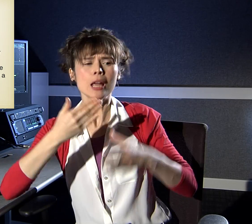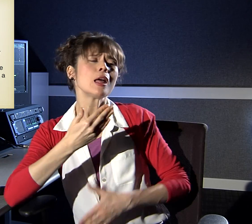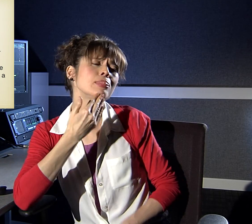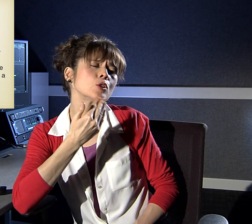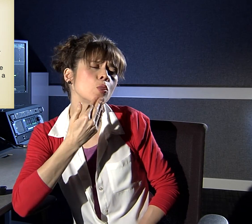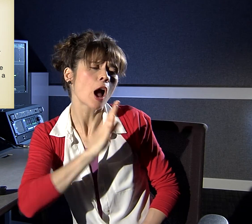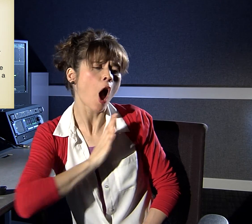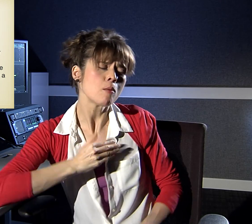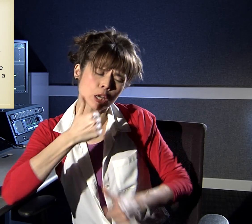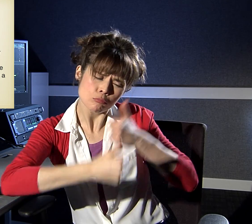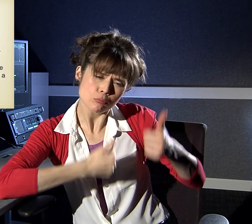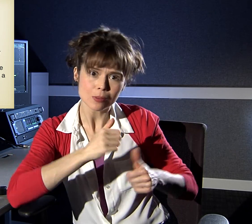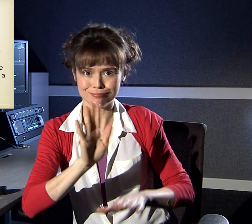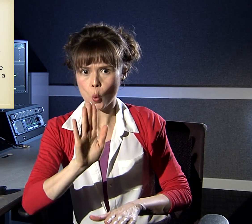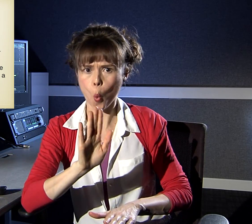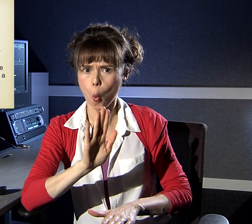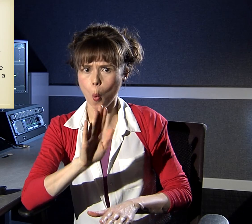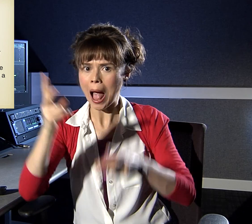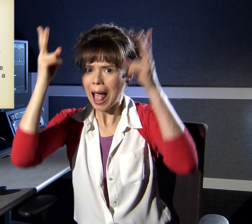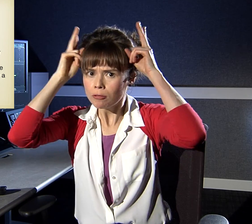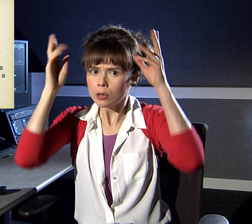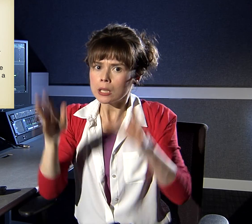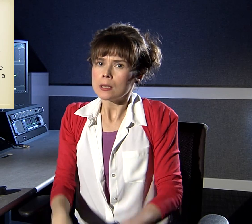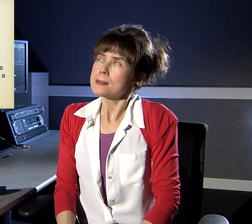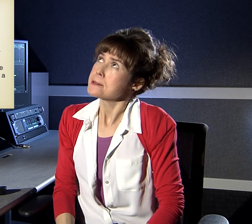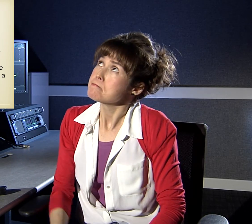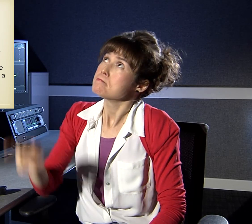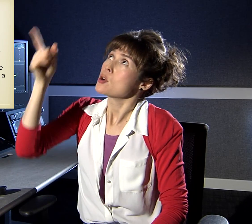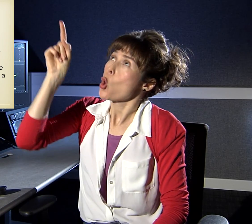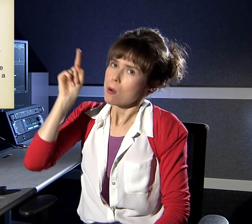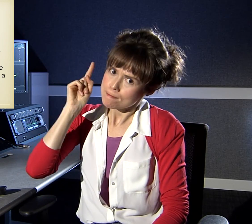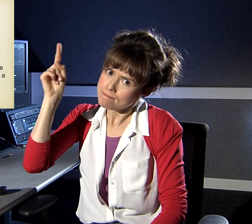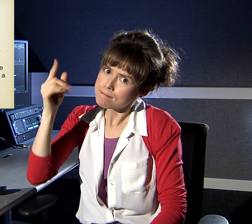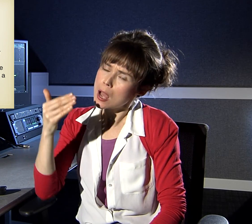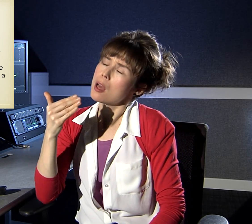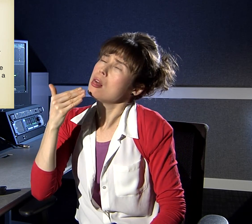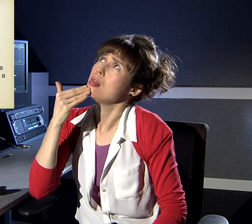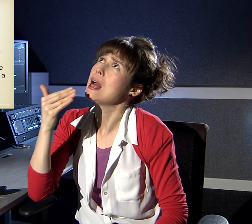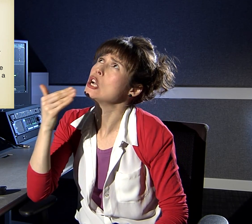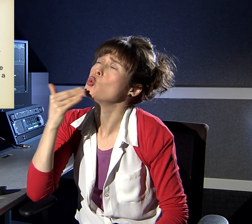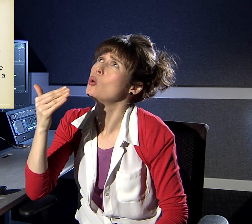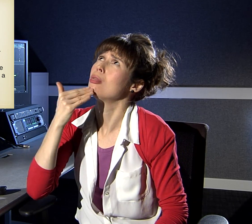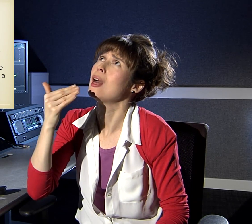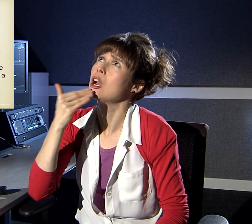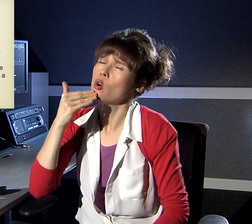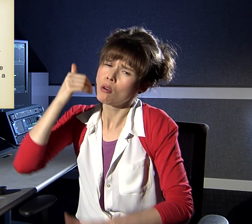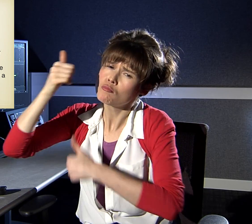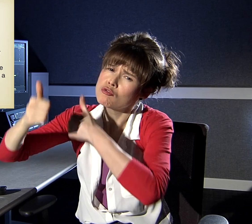Despite the strength, the bravery and the skill of his army, Henry praises God for his